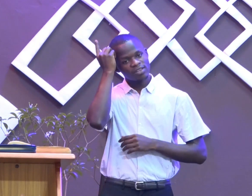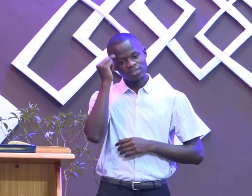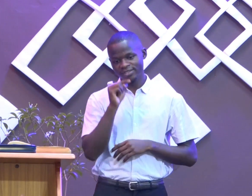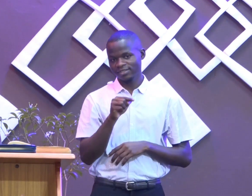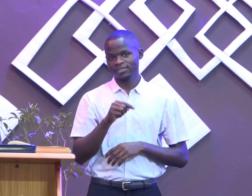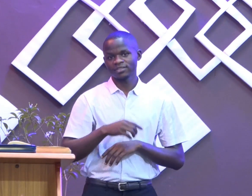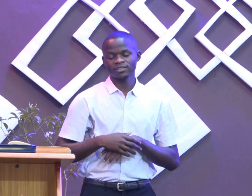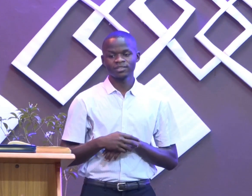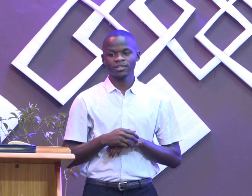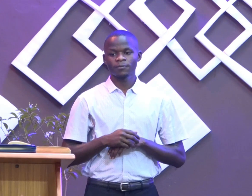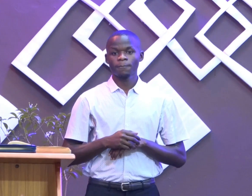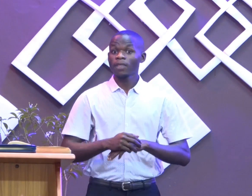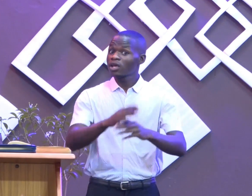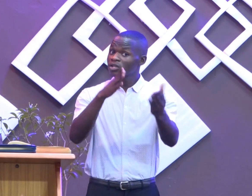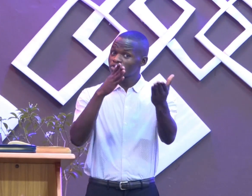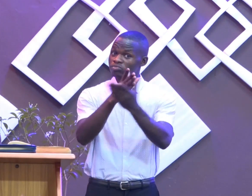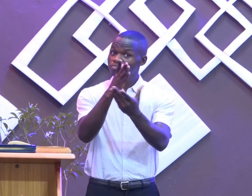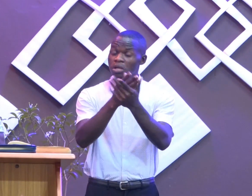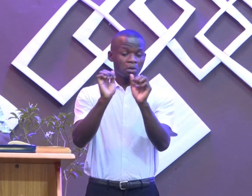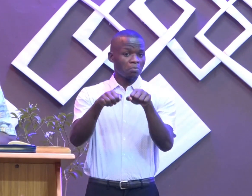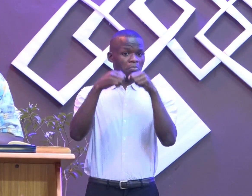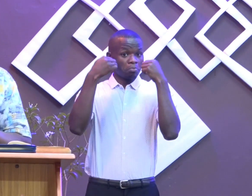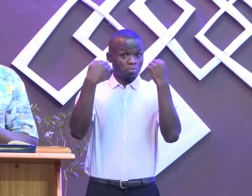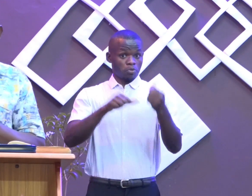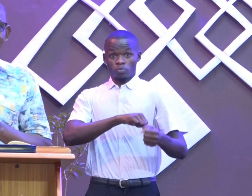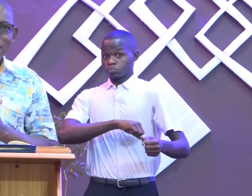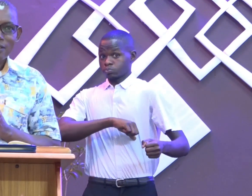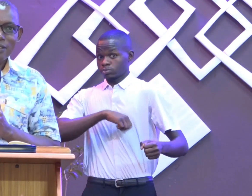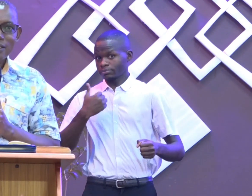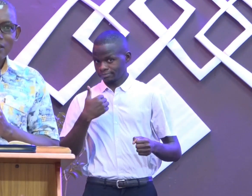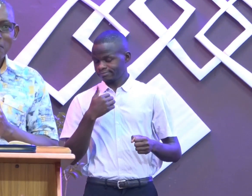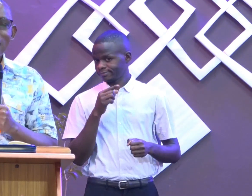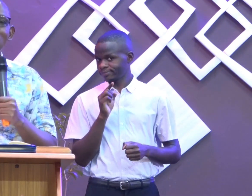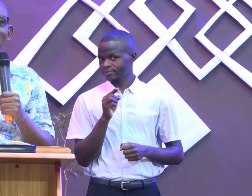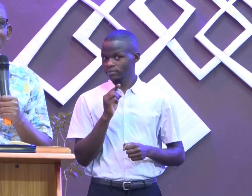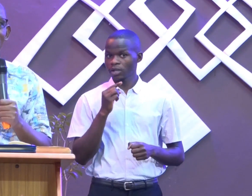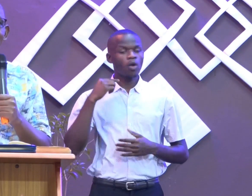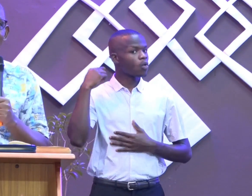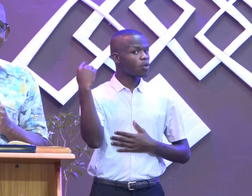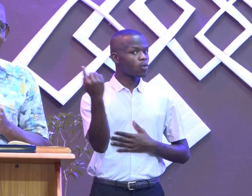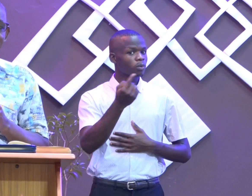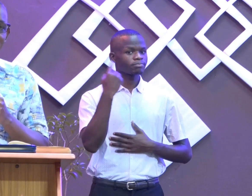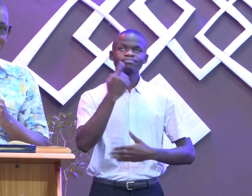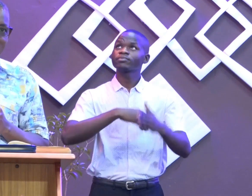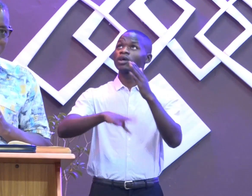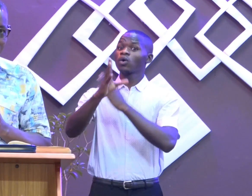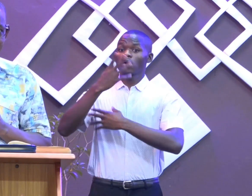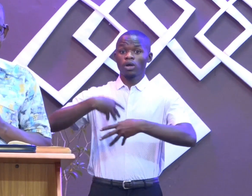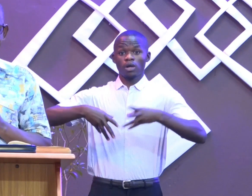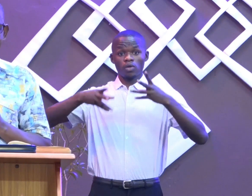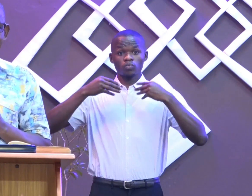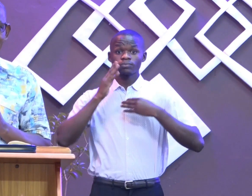us to understand this. Nti goge mazima tekyeganika. That truthfully you cannot deny it. Okujjako Katonda atuwe ekisa